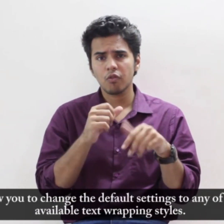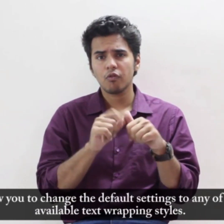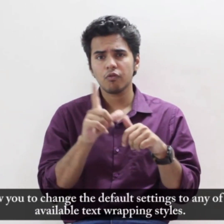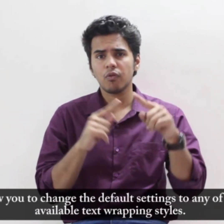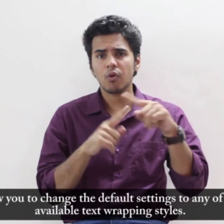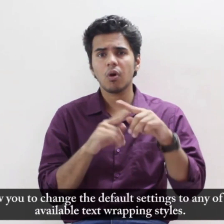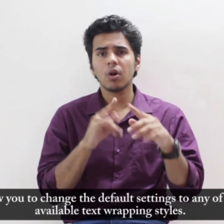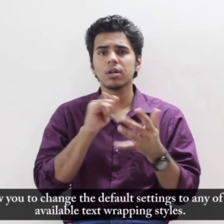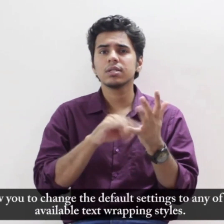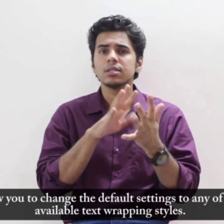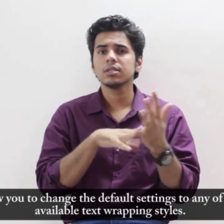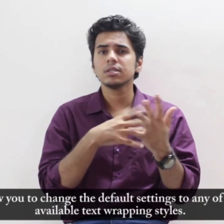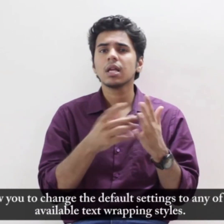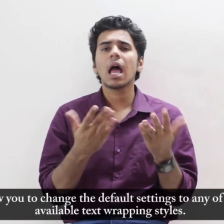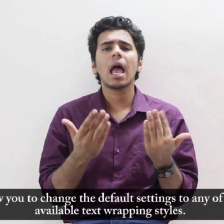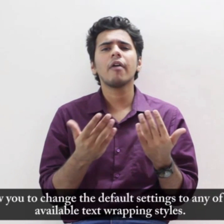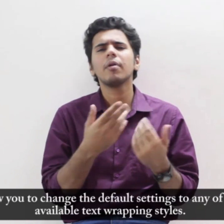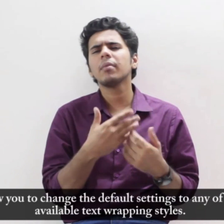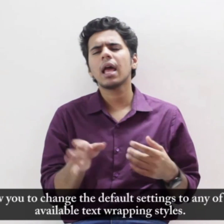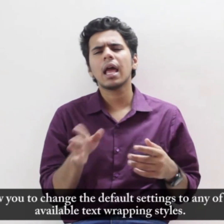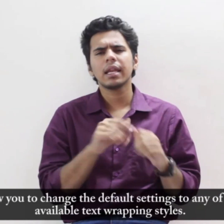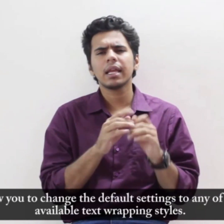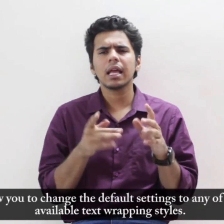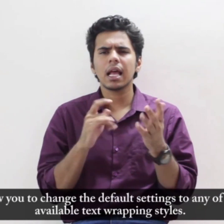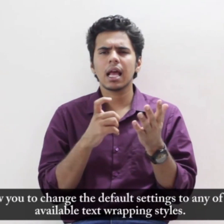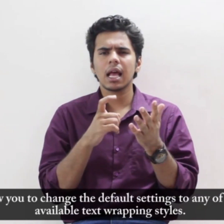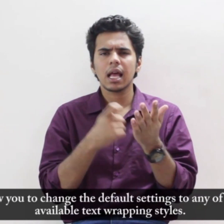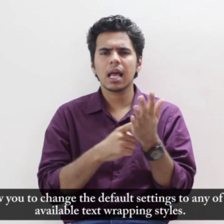of the available text wrapping styles.